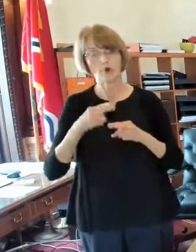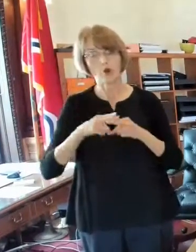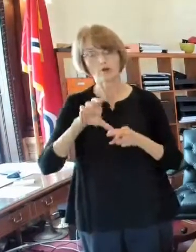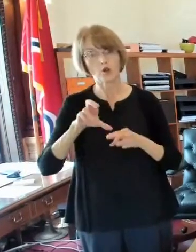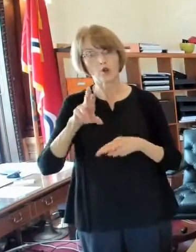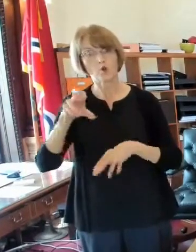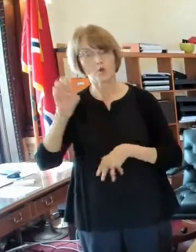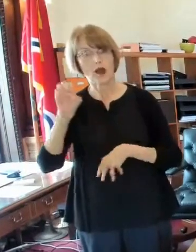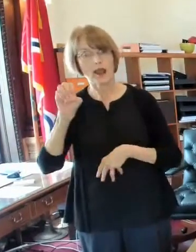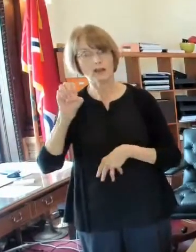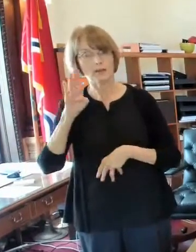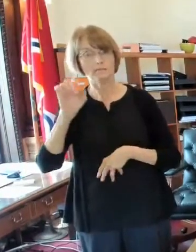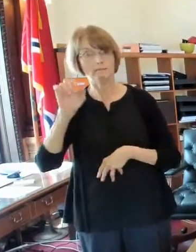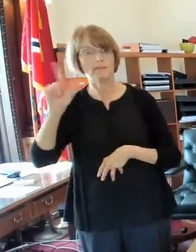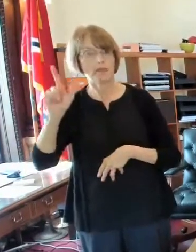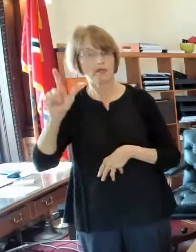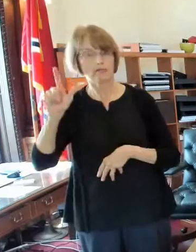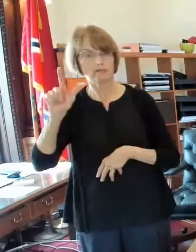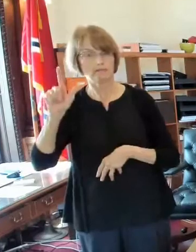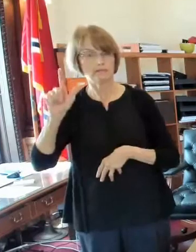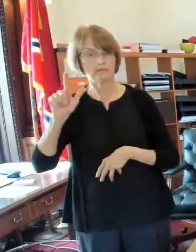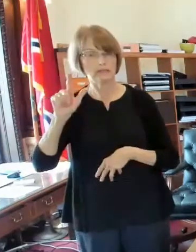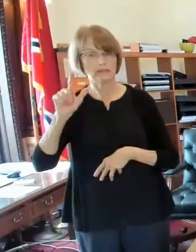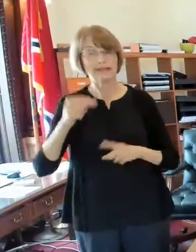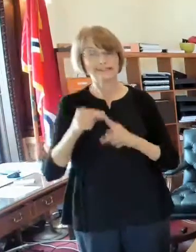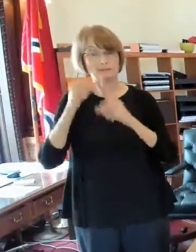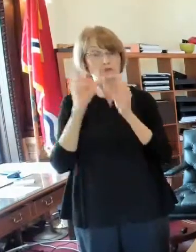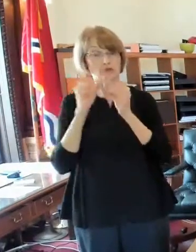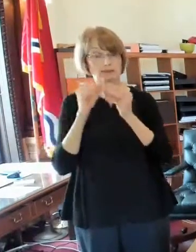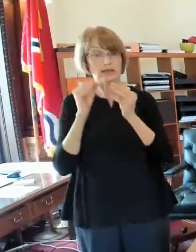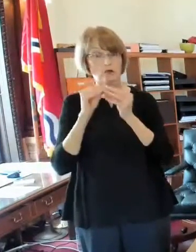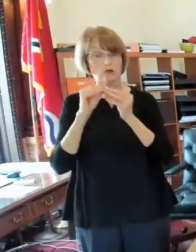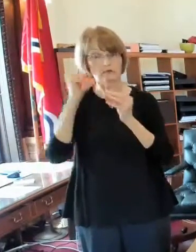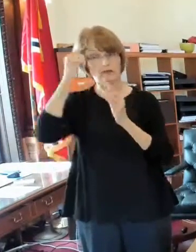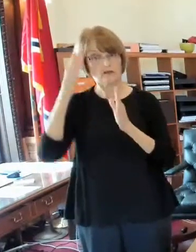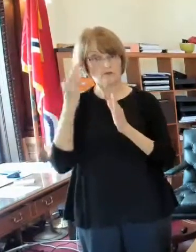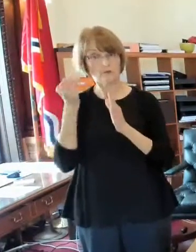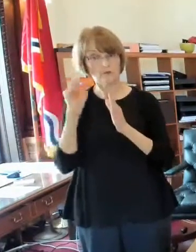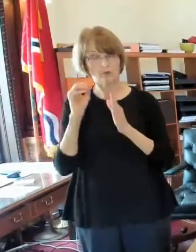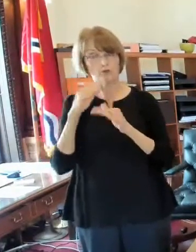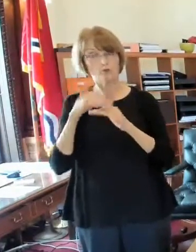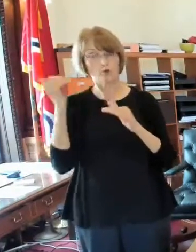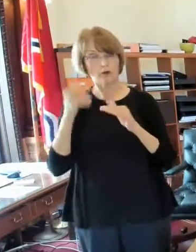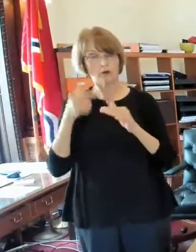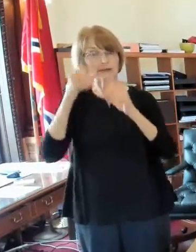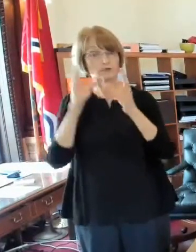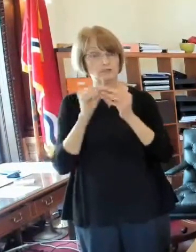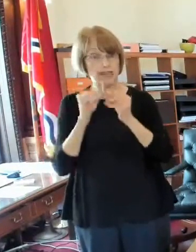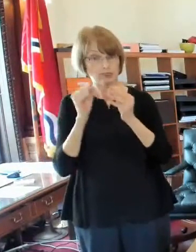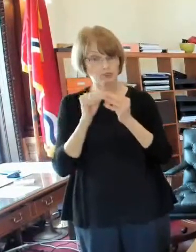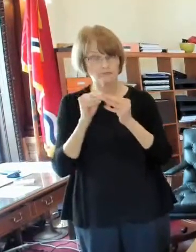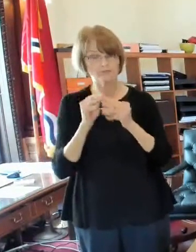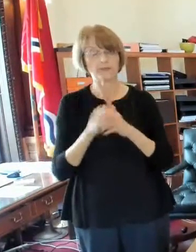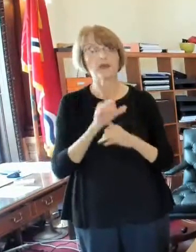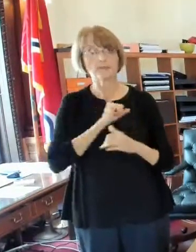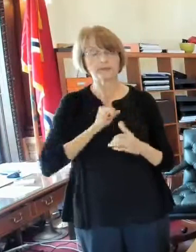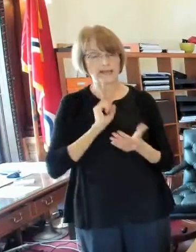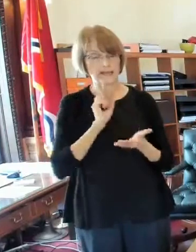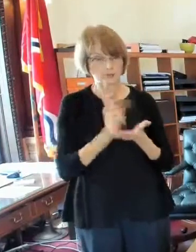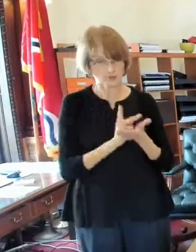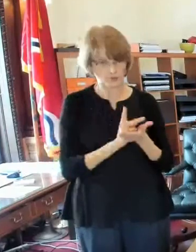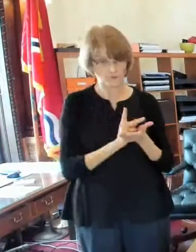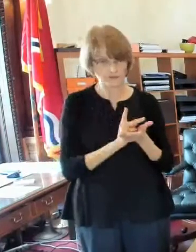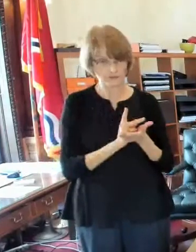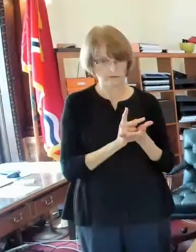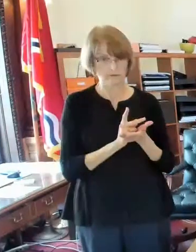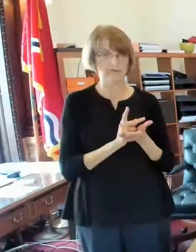Jeff City. It is a special session that has been called by the governor. It passed out of the Senate. The